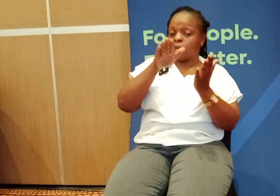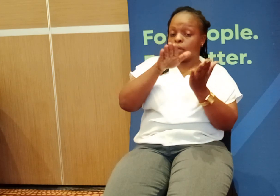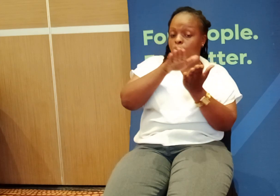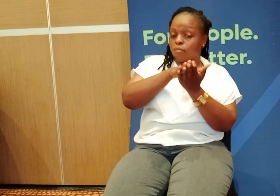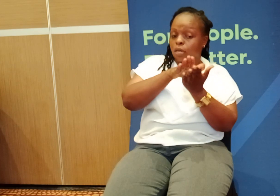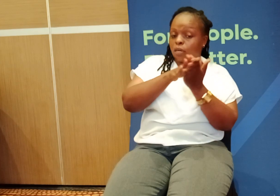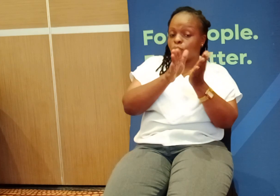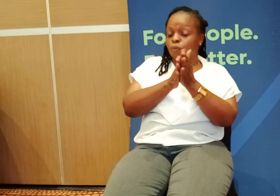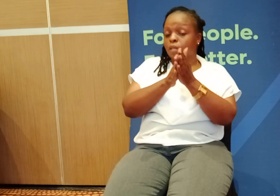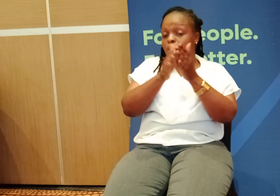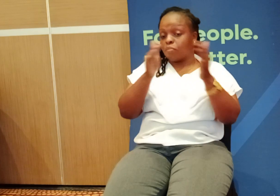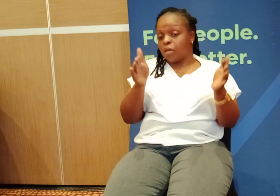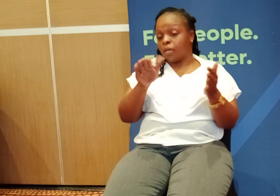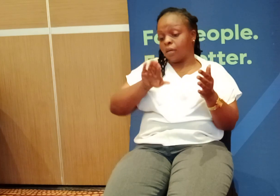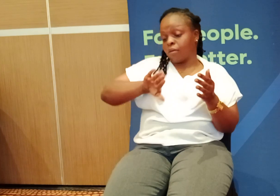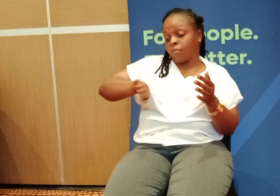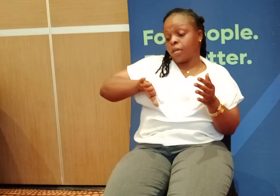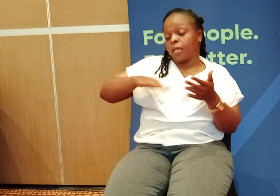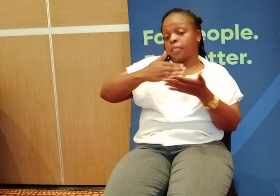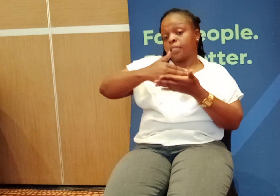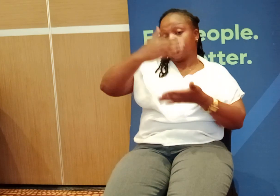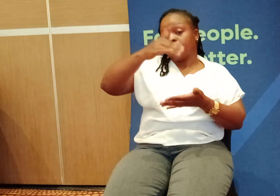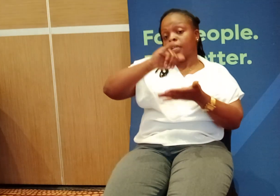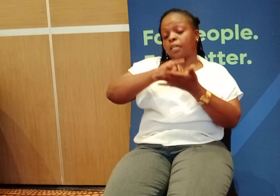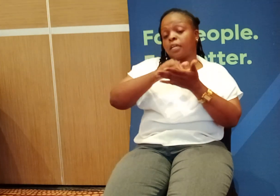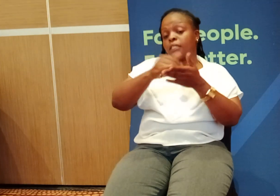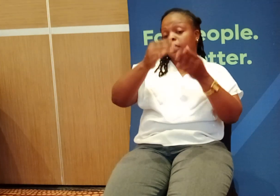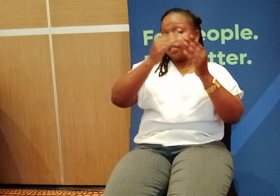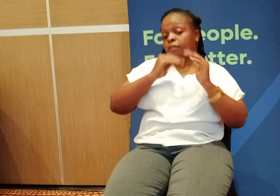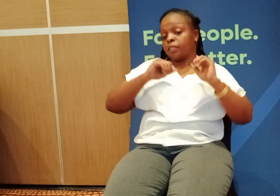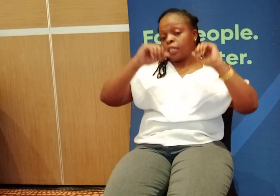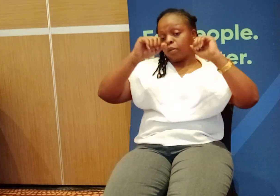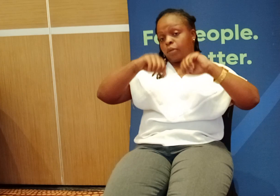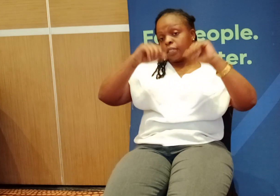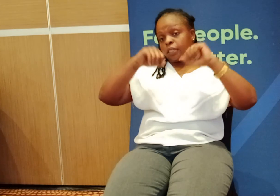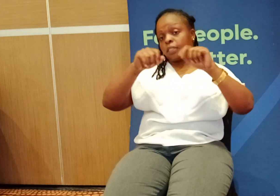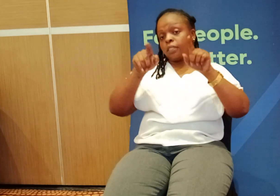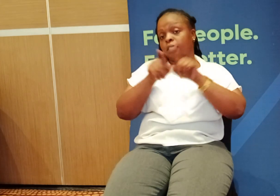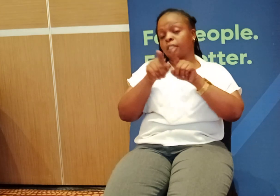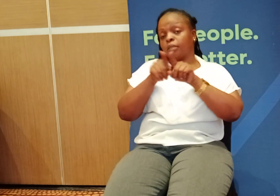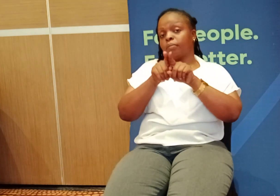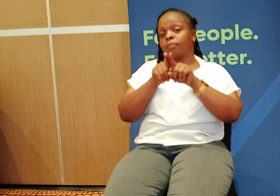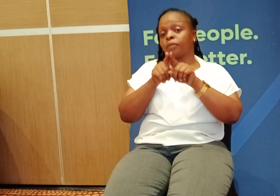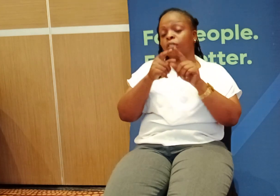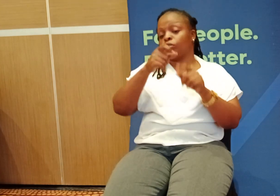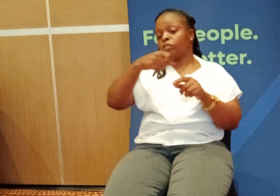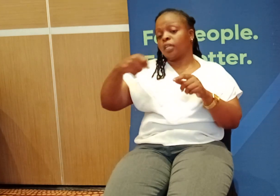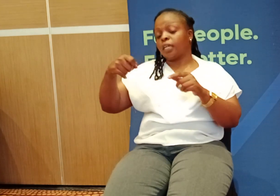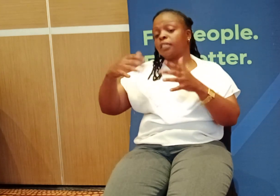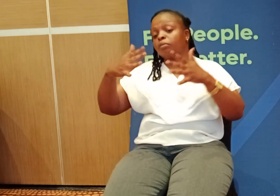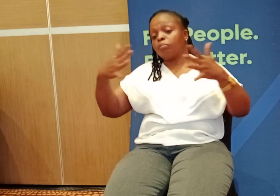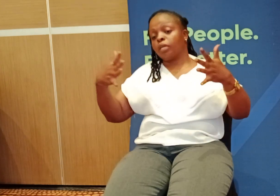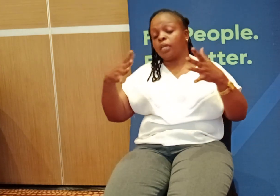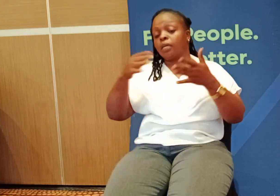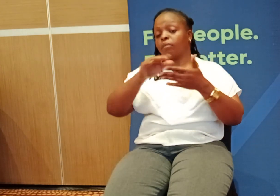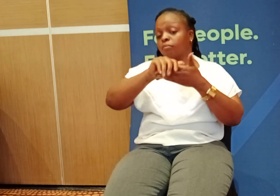we will expect that gives us the capacity and capability to write bigger checks. So corporate did